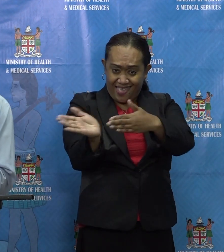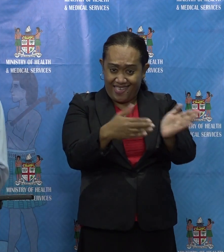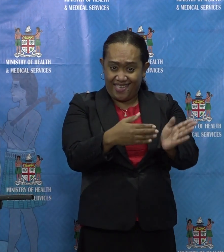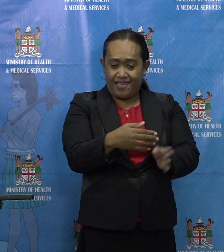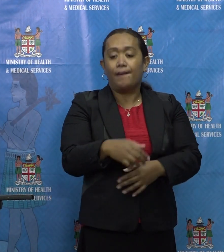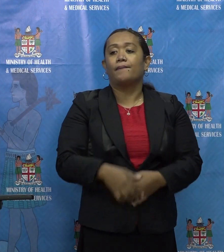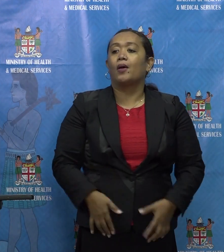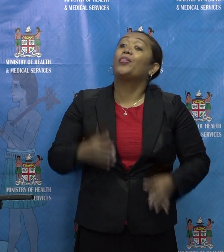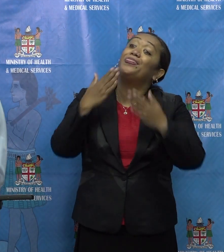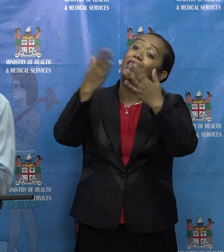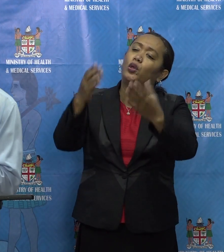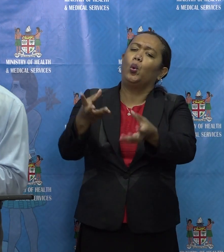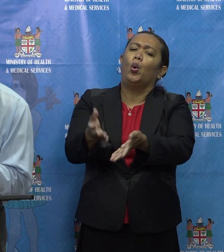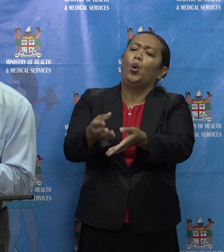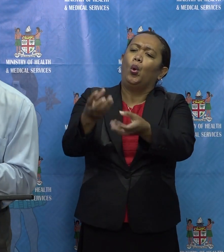Thank you for the compliments.